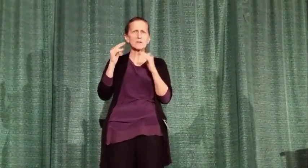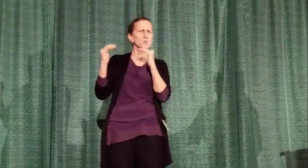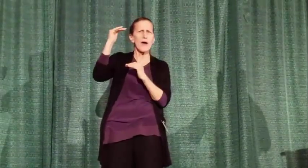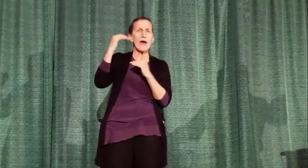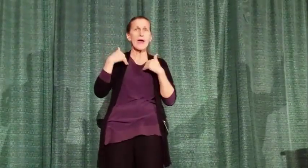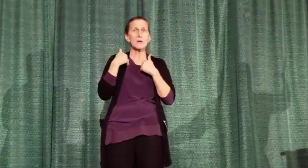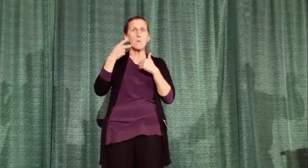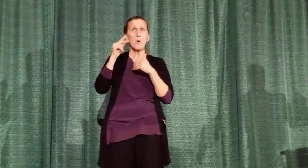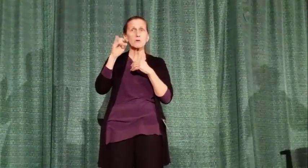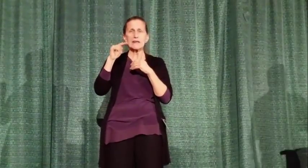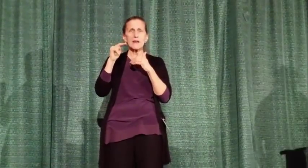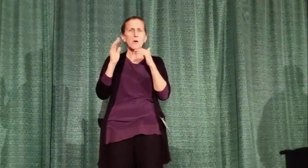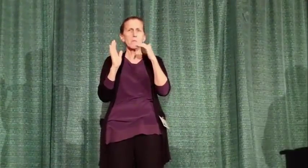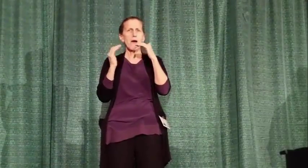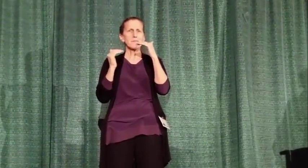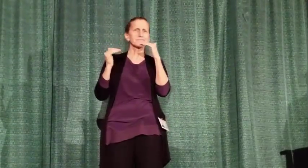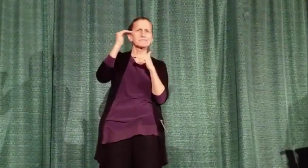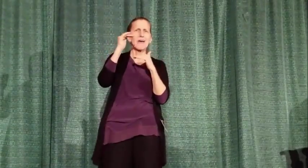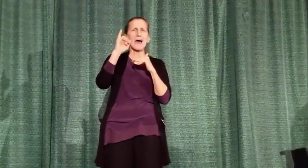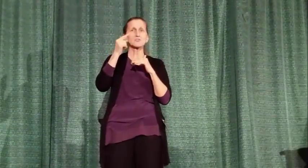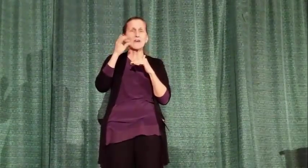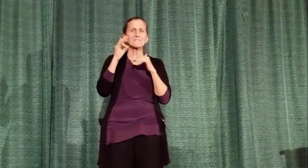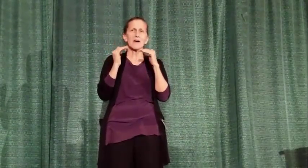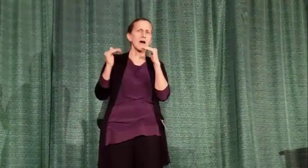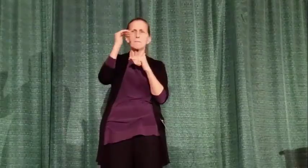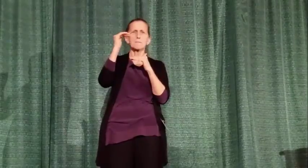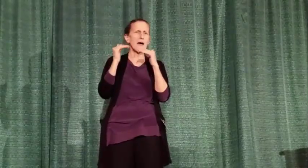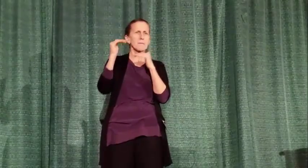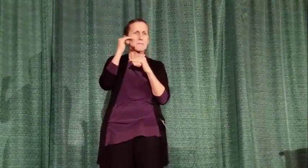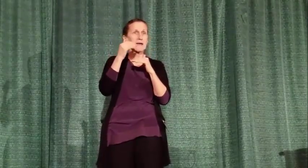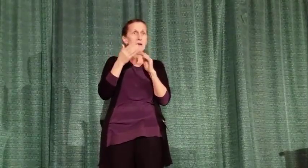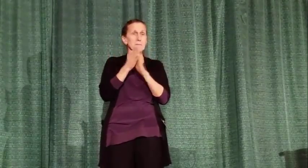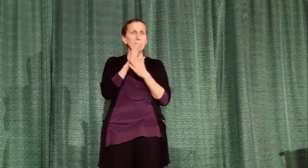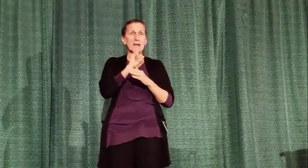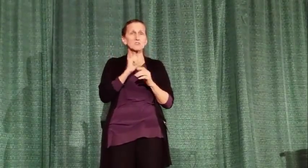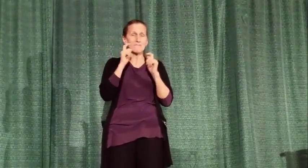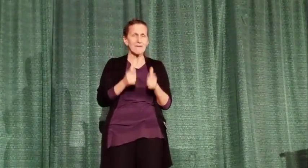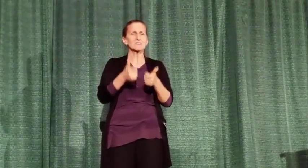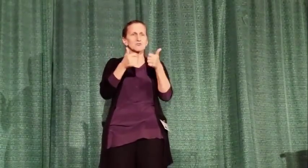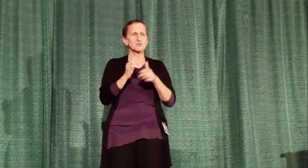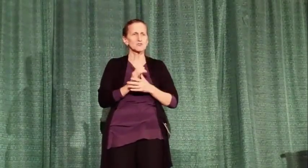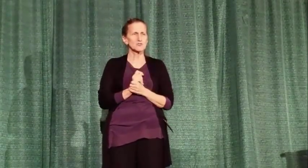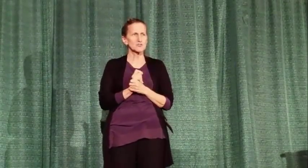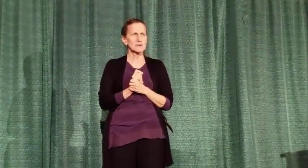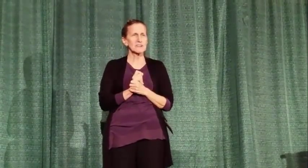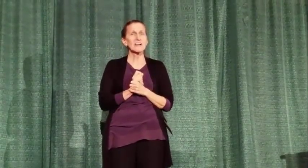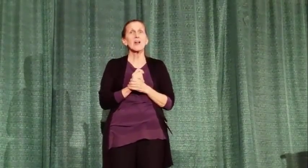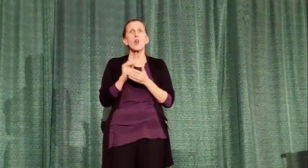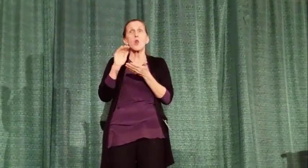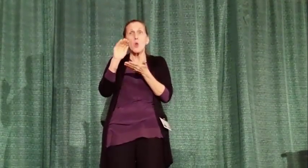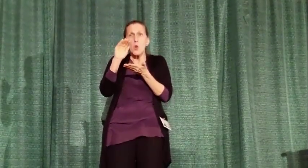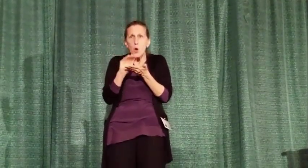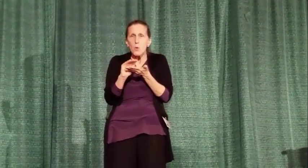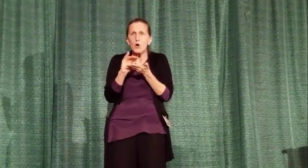animal protein pushes IGF-1 to unfavorable levels to speed up the aging process and to make you age faster. It's lower levels